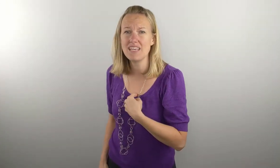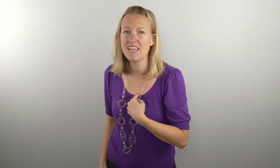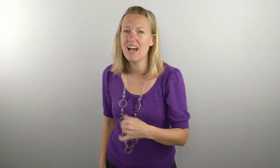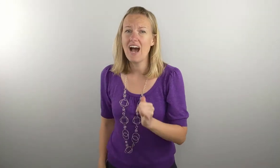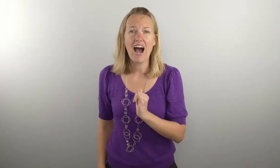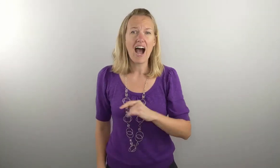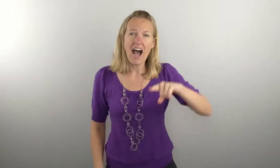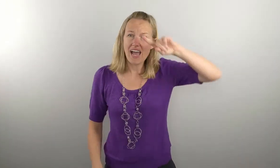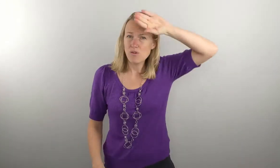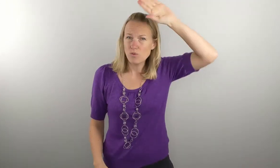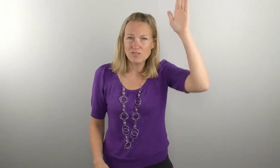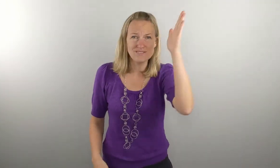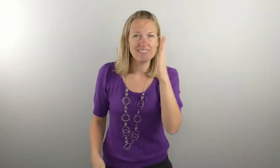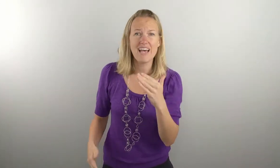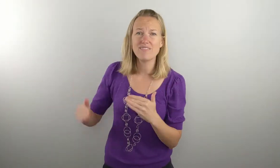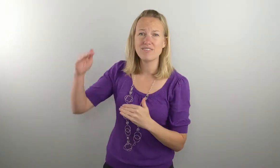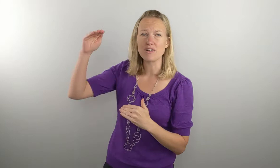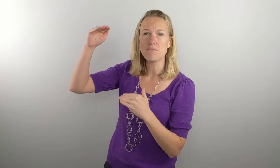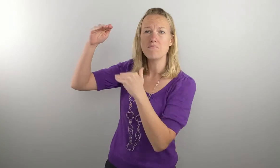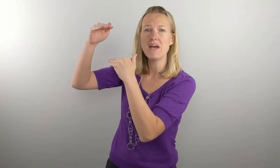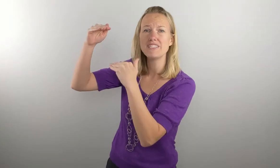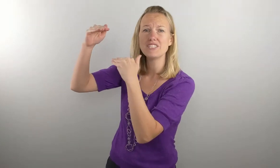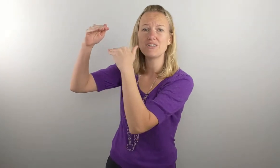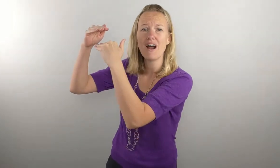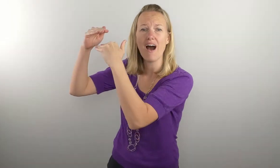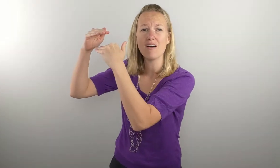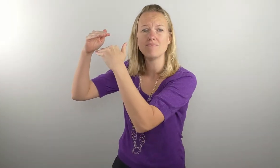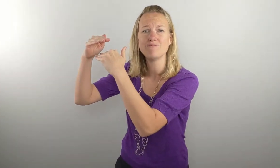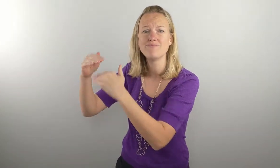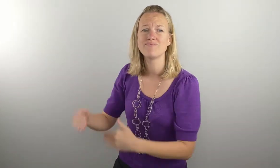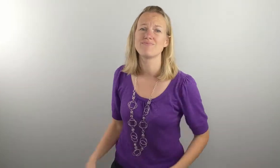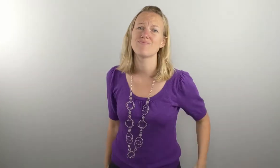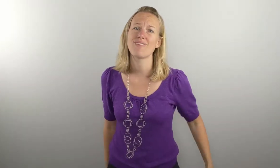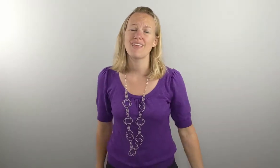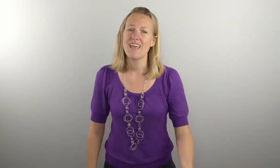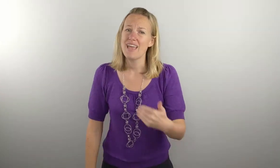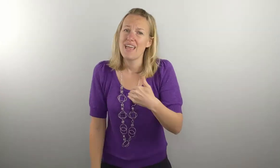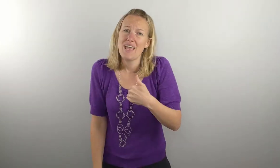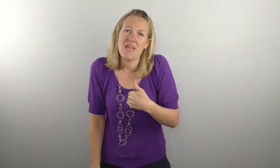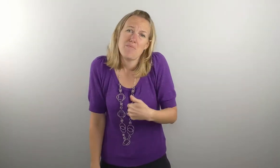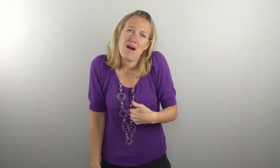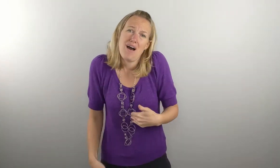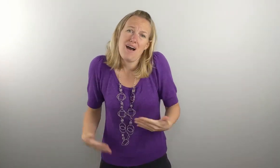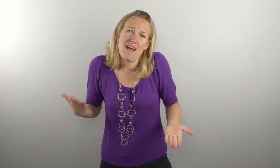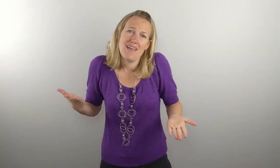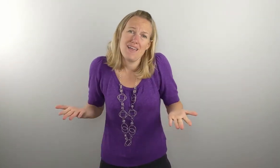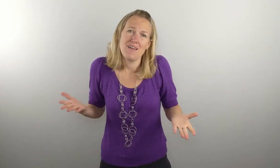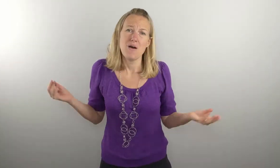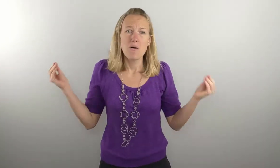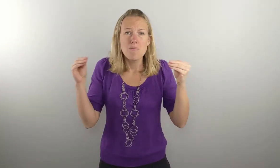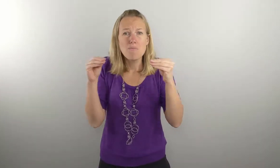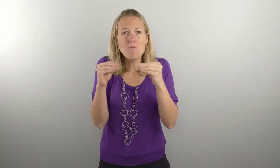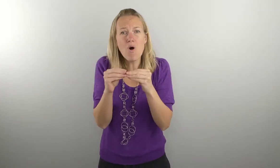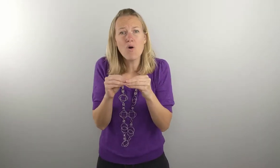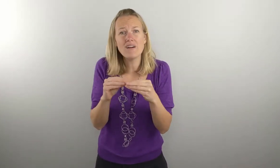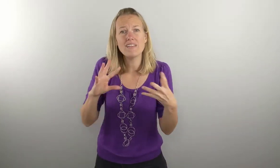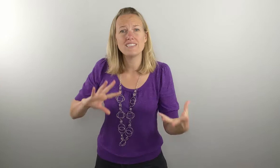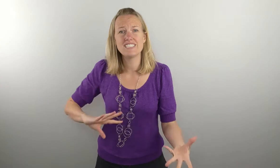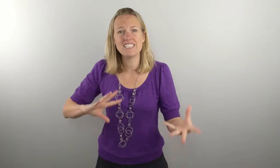me I will never measure up. Am I more than just